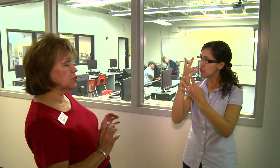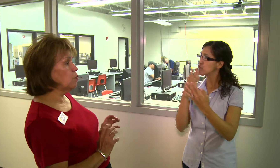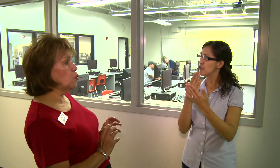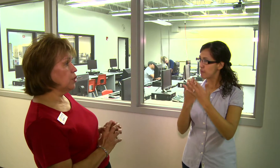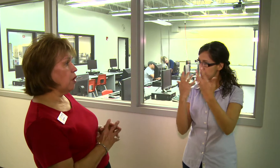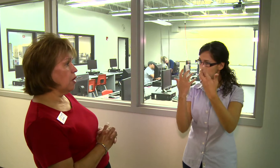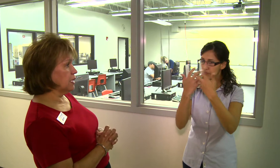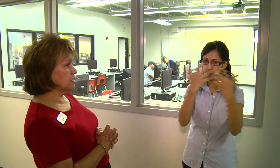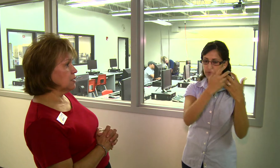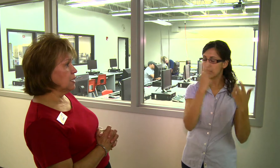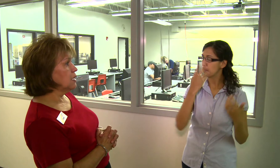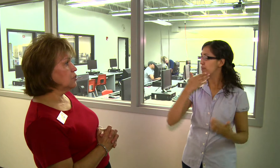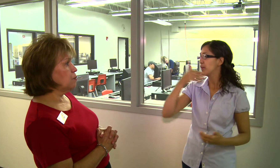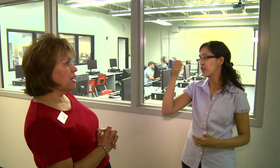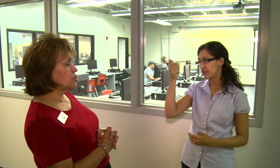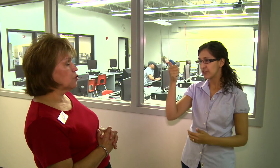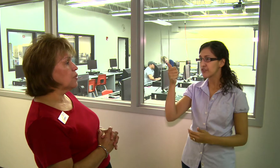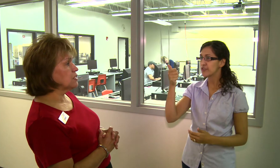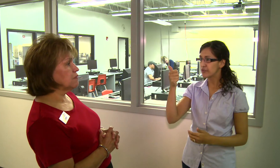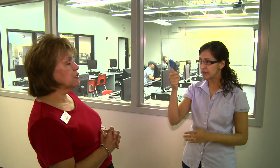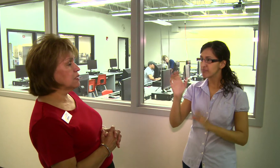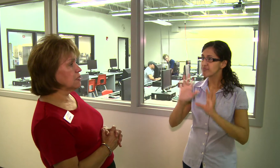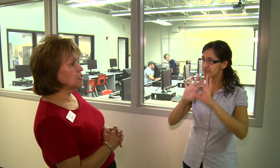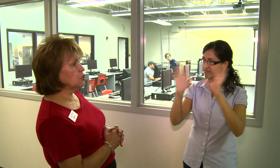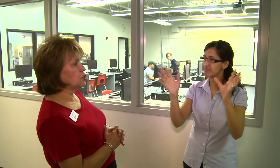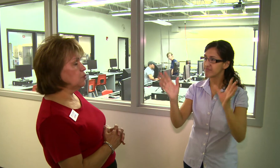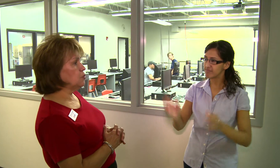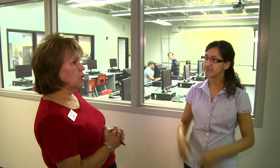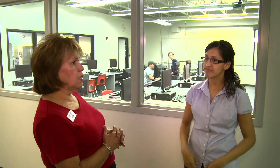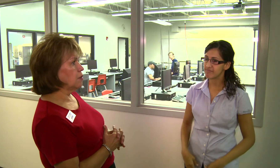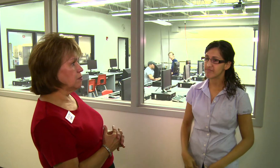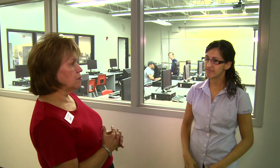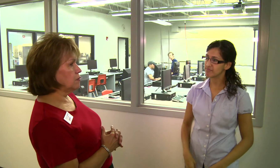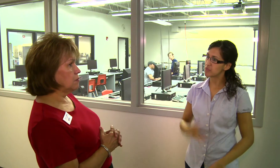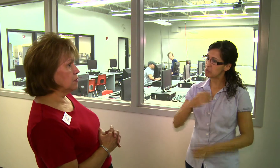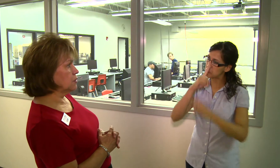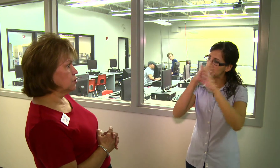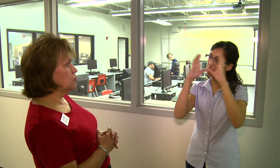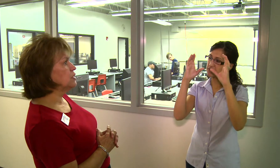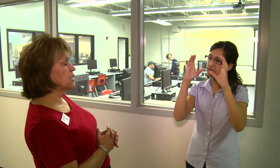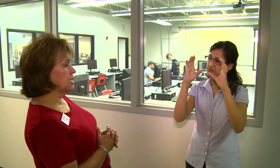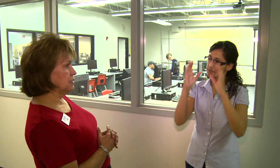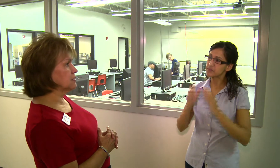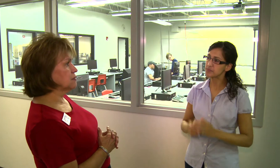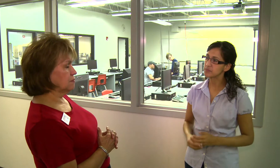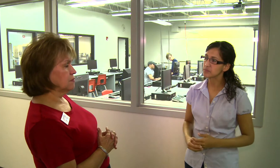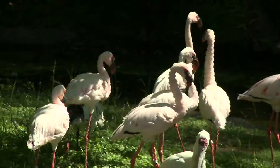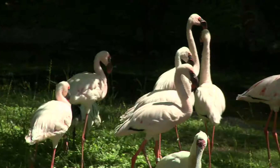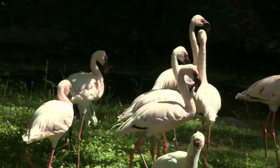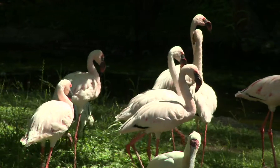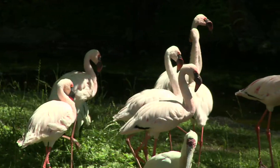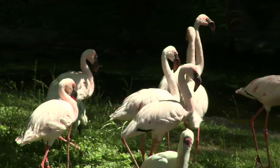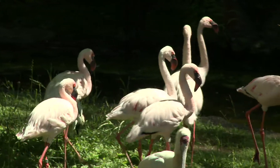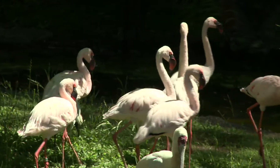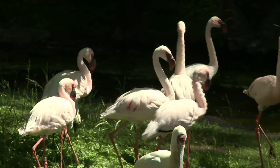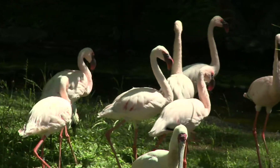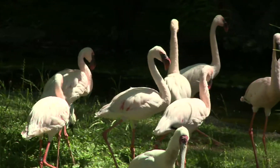with some wood on it to match the rest of the zoo designs.